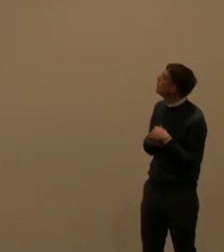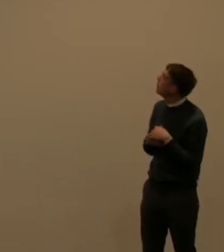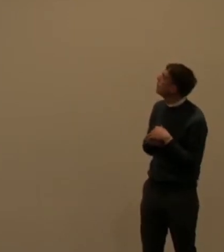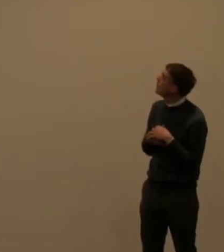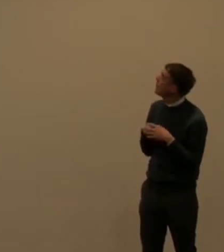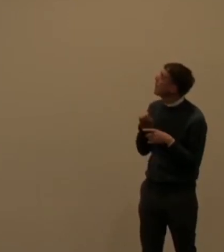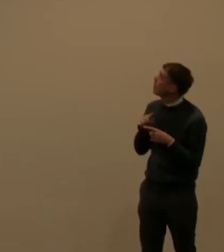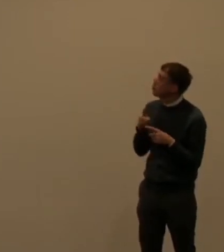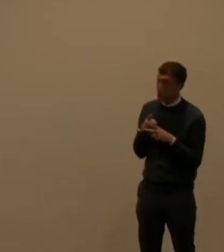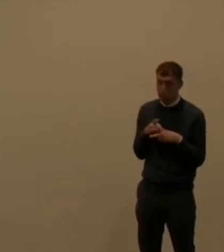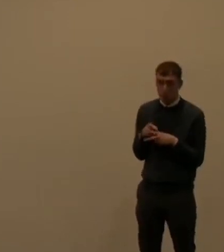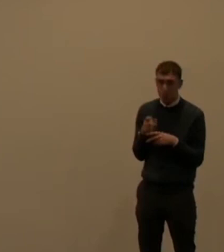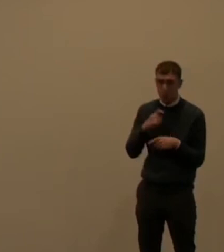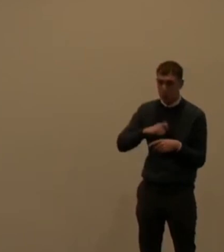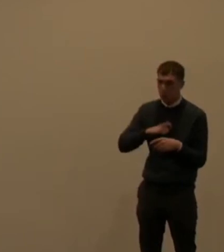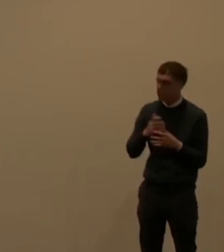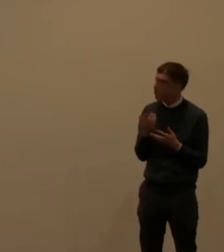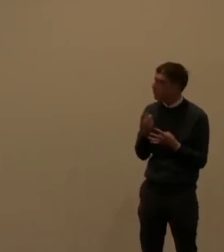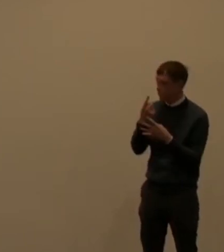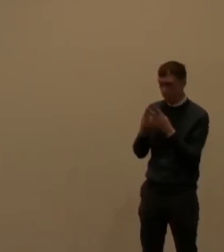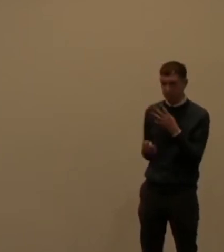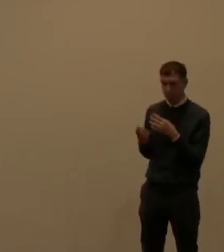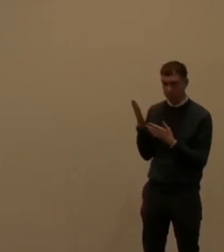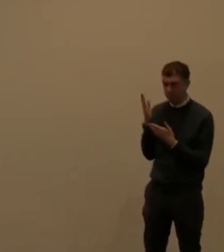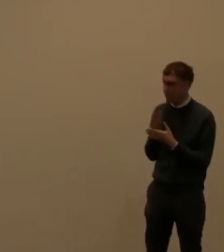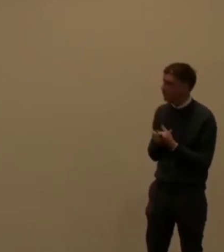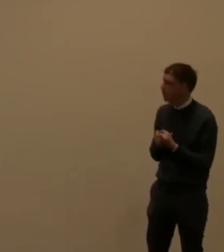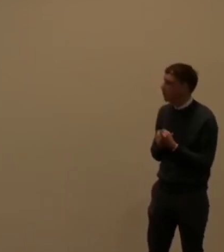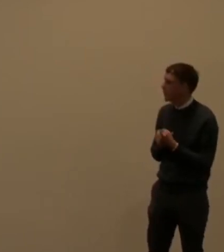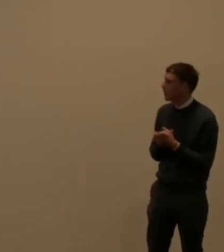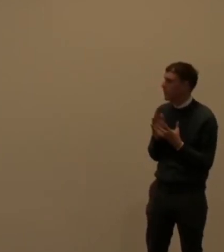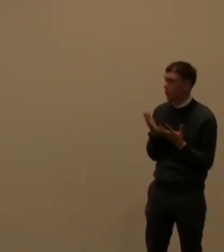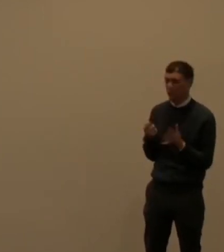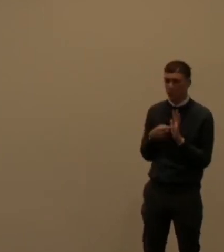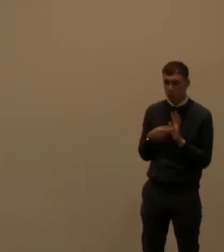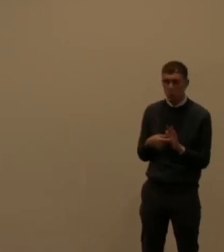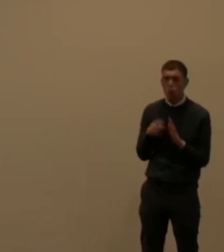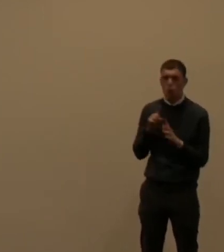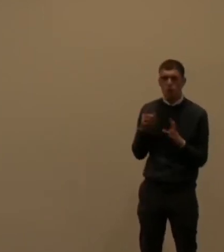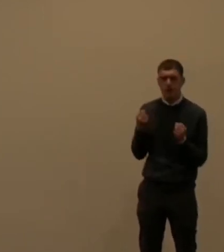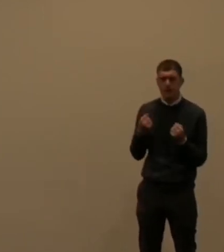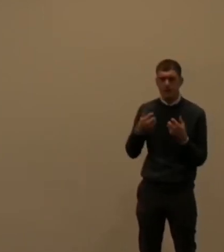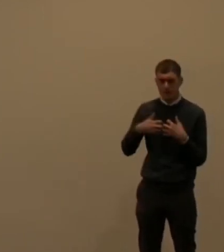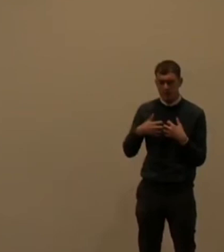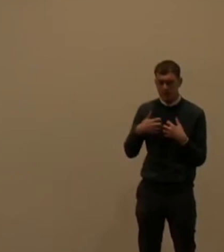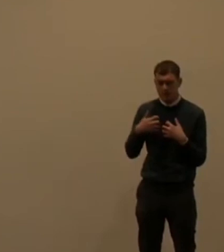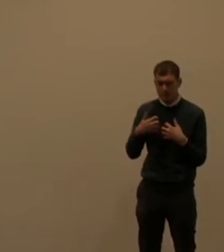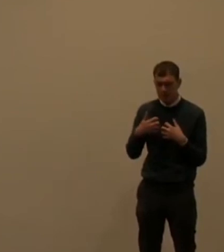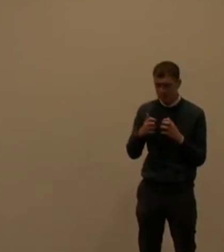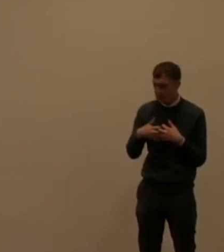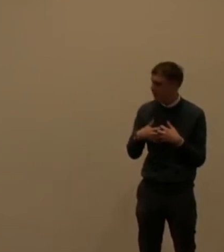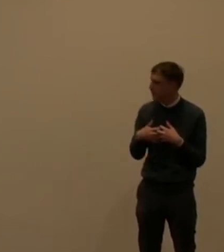most, primarily because we had to show what it is that we had in the system. We needed to show how it was and what it